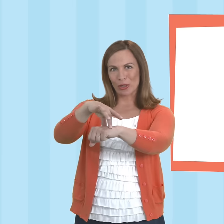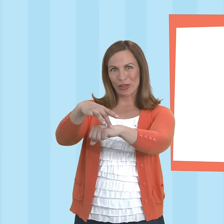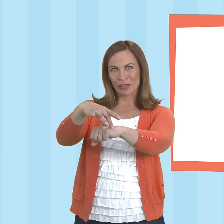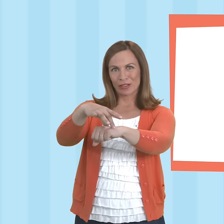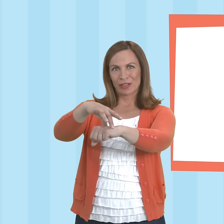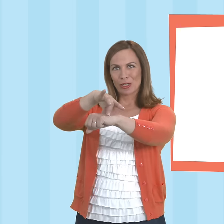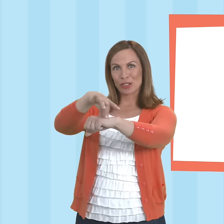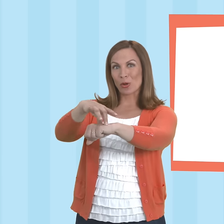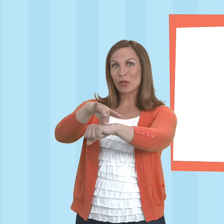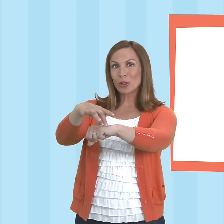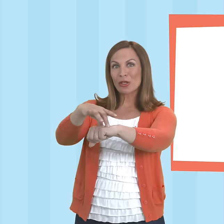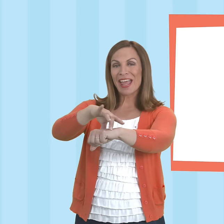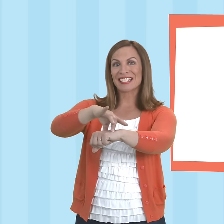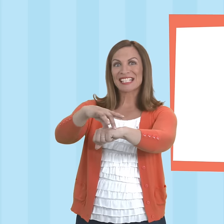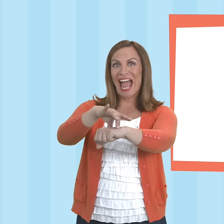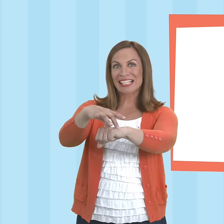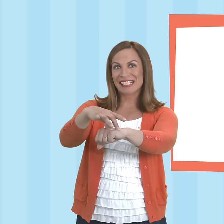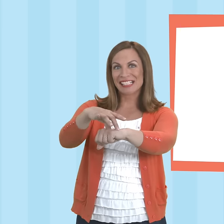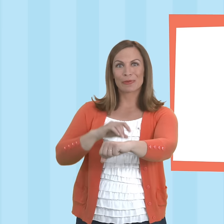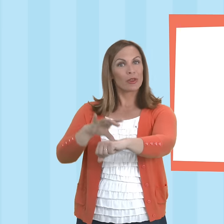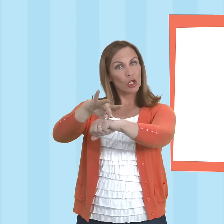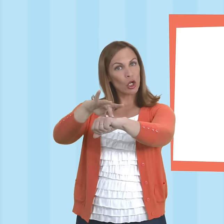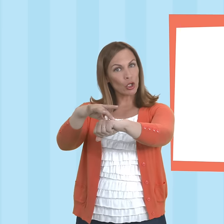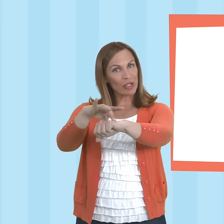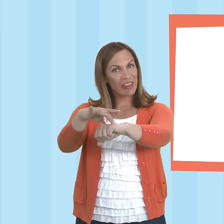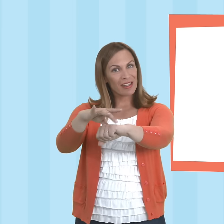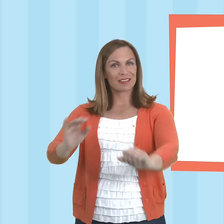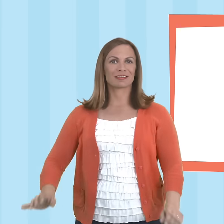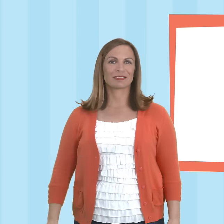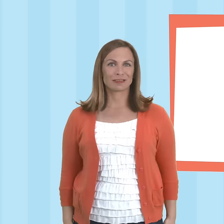Earth. Show the Earth and its axis. Earth.